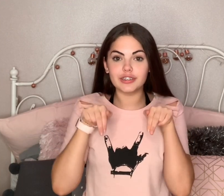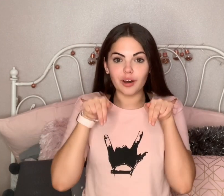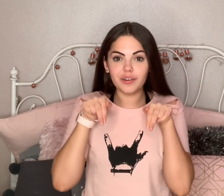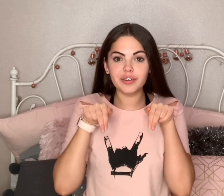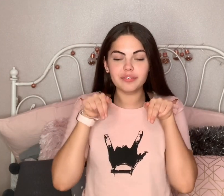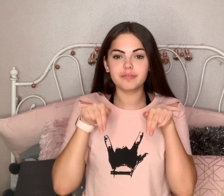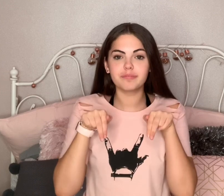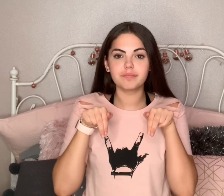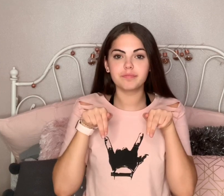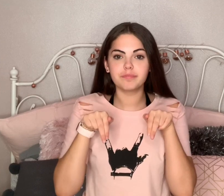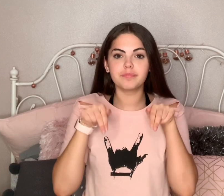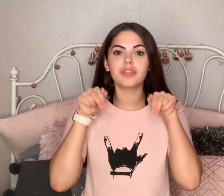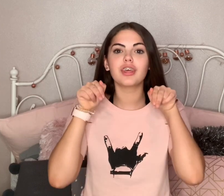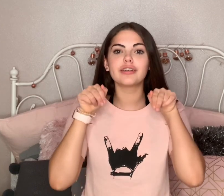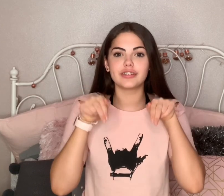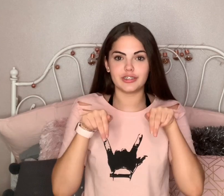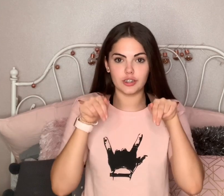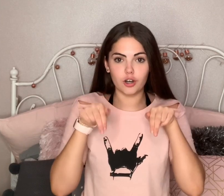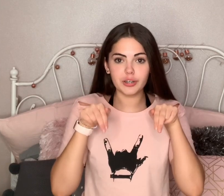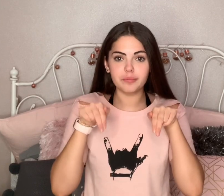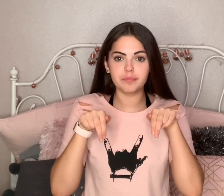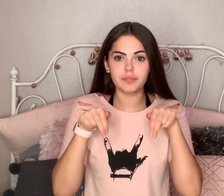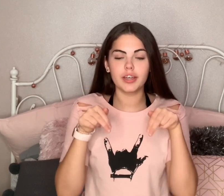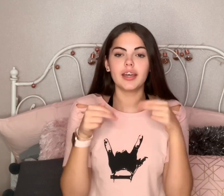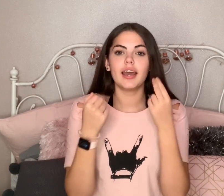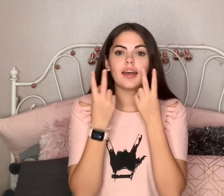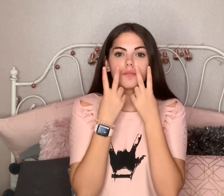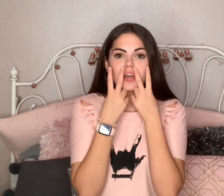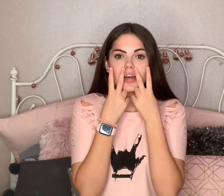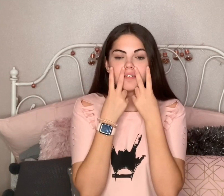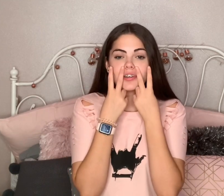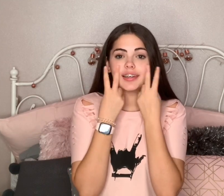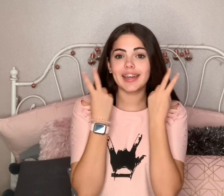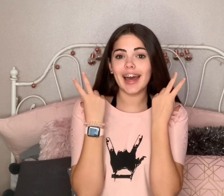Dog. Dog. And then we have cat.